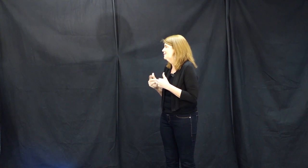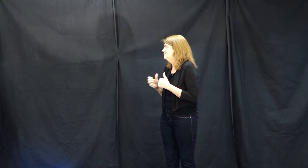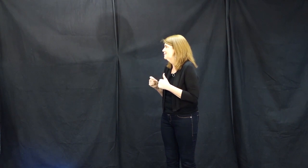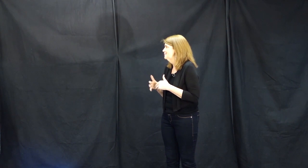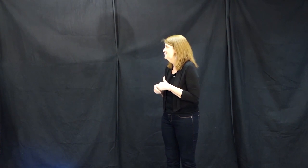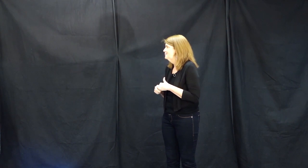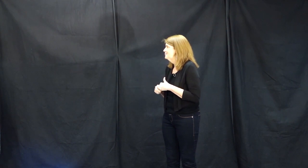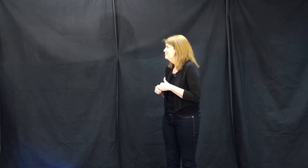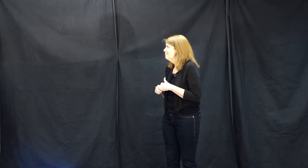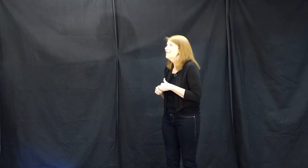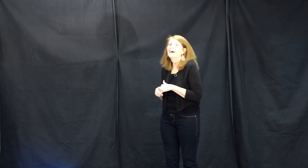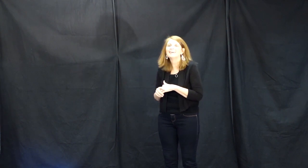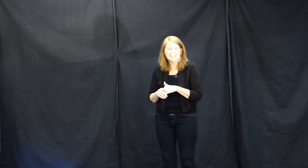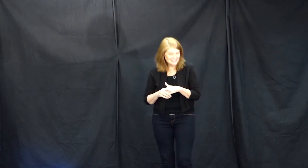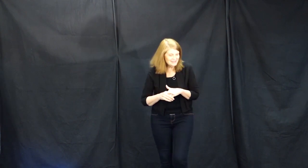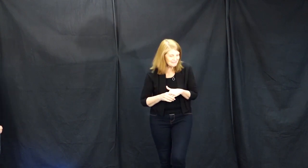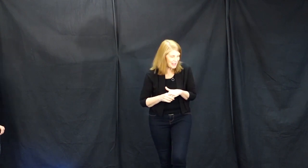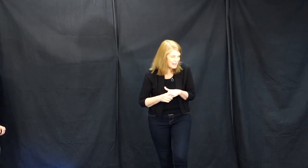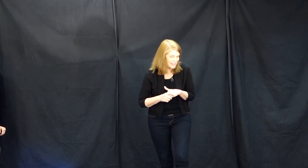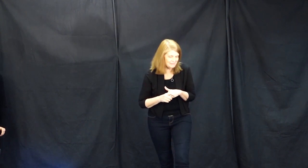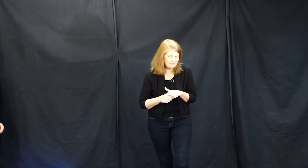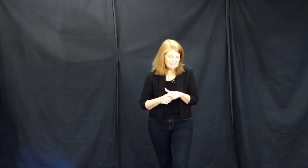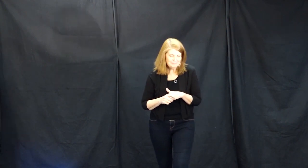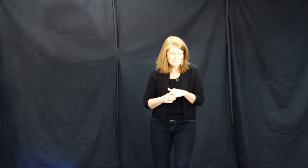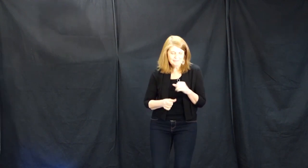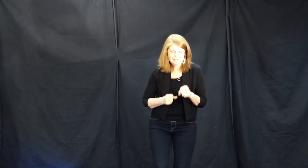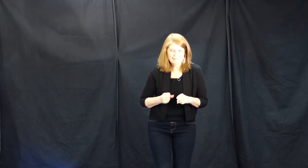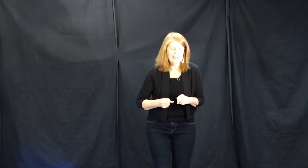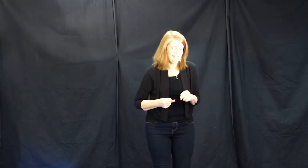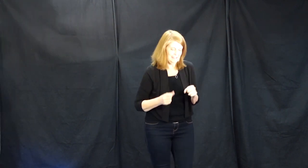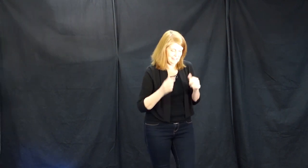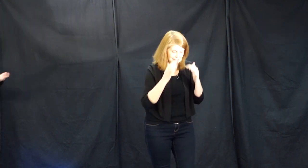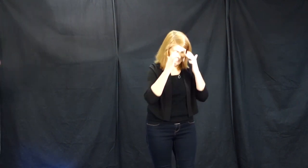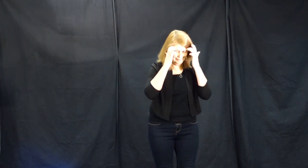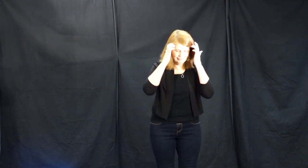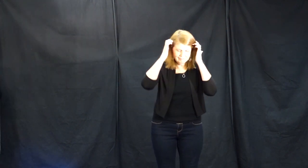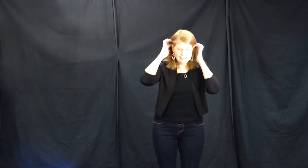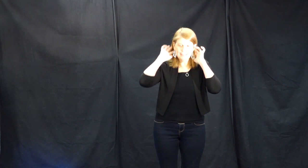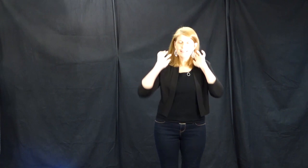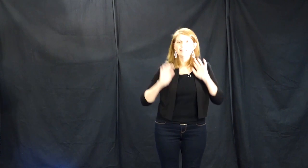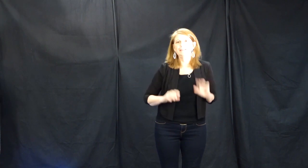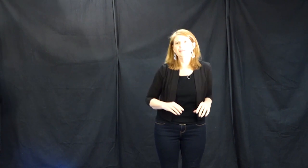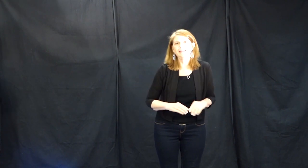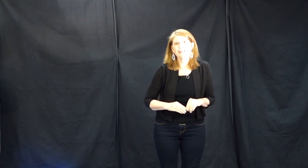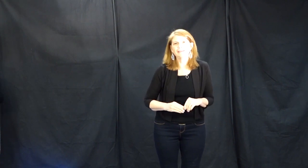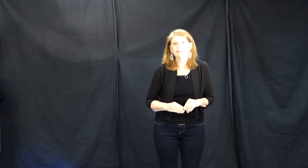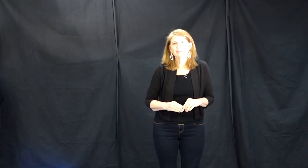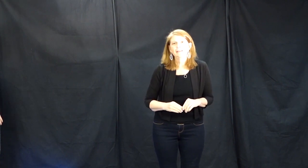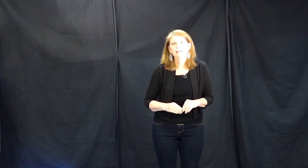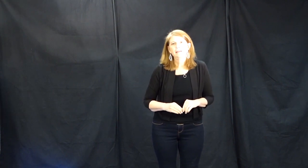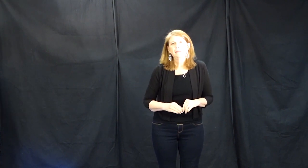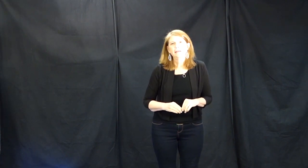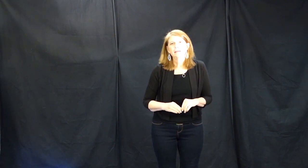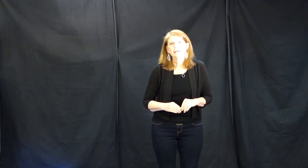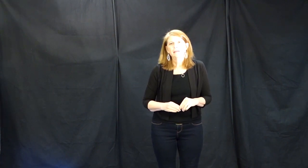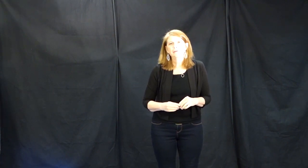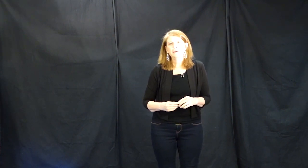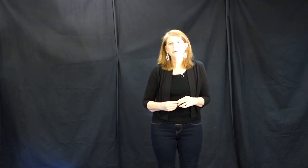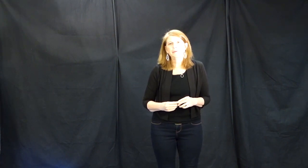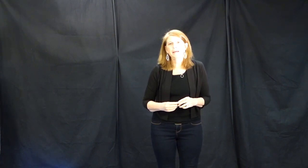my interpretation. Okay. Not because it's a good song. Yeah, not because it has anything to do with anything. Okay. All right. All right, where are we at?